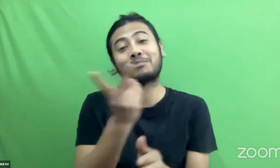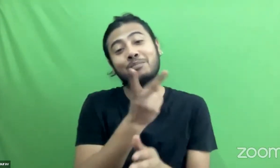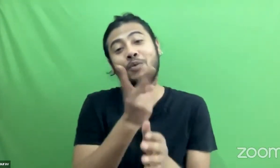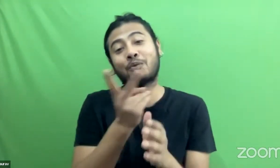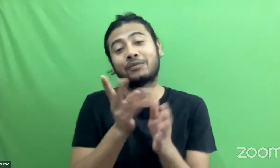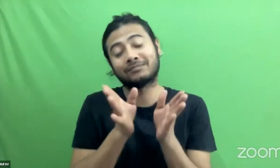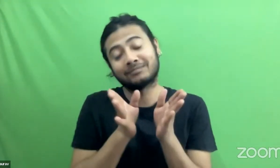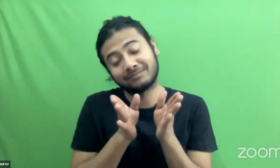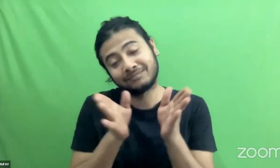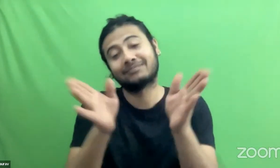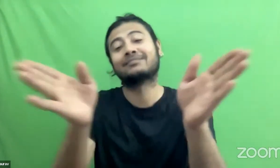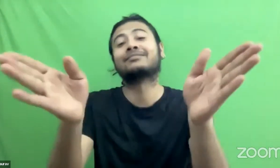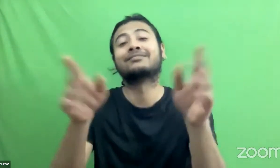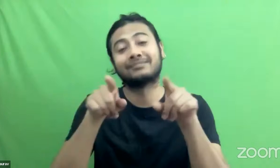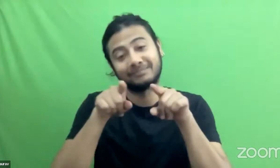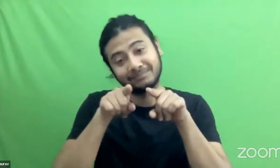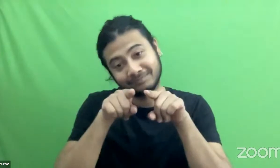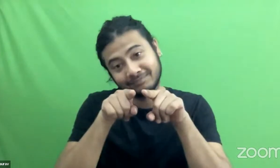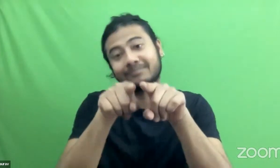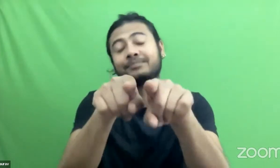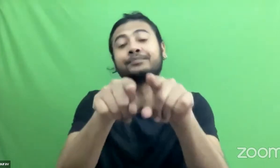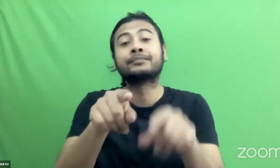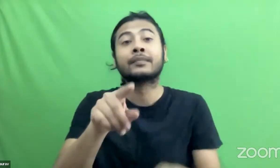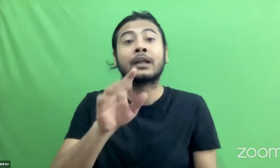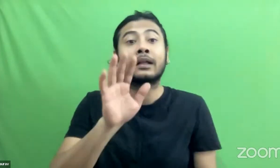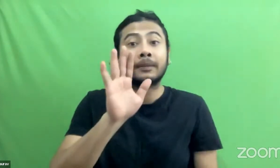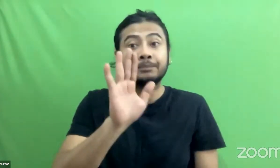See, you need to maintain your body.